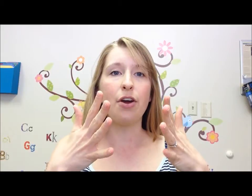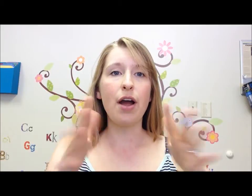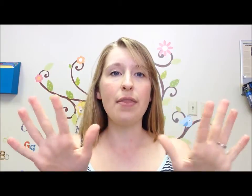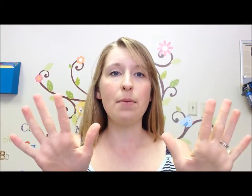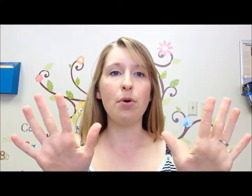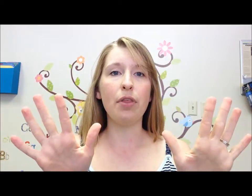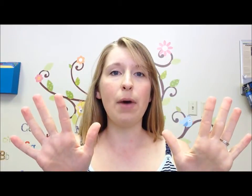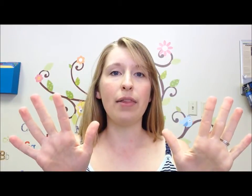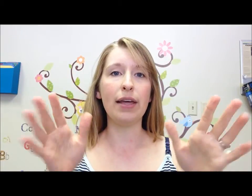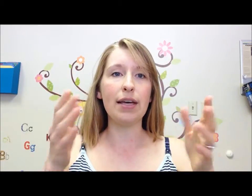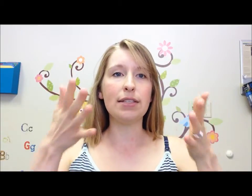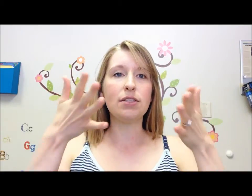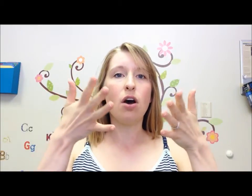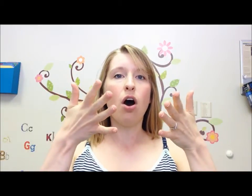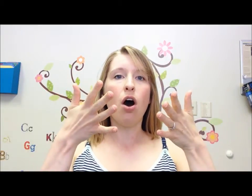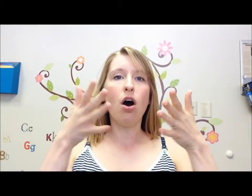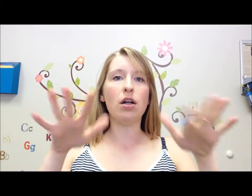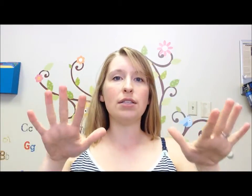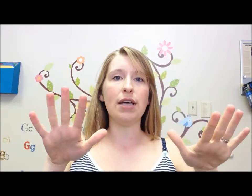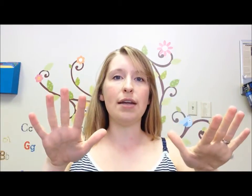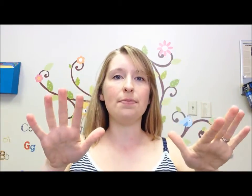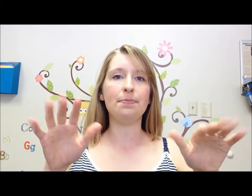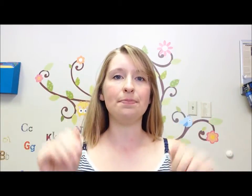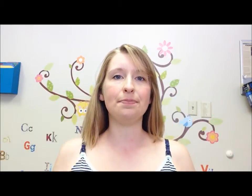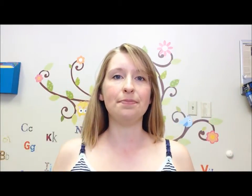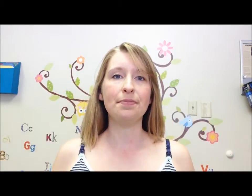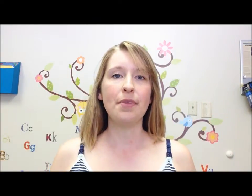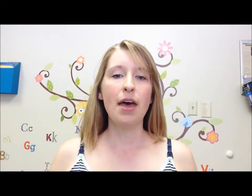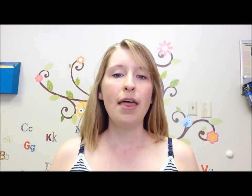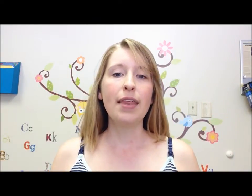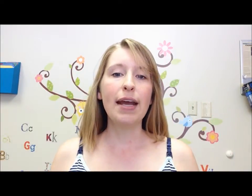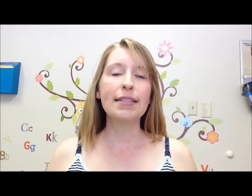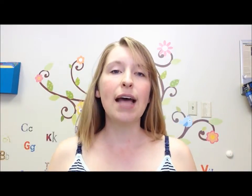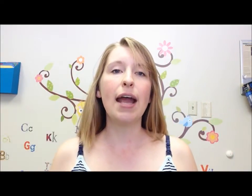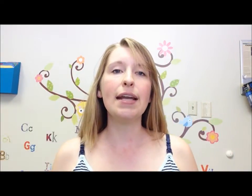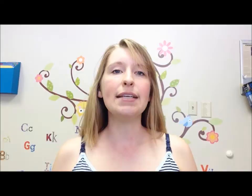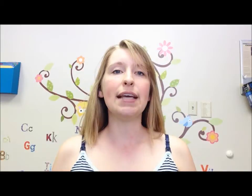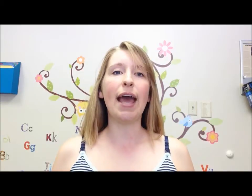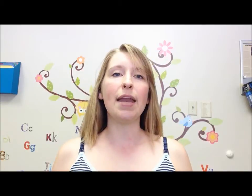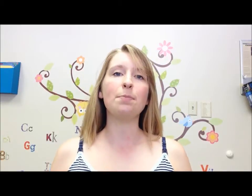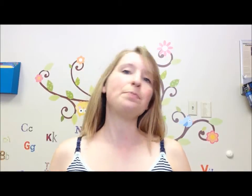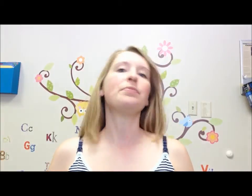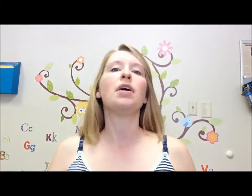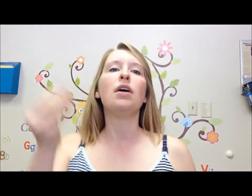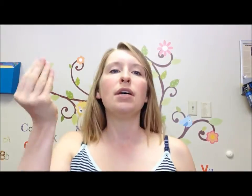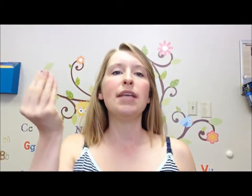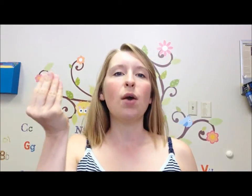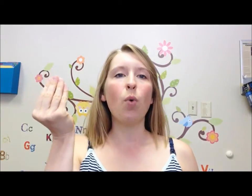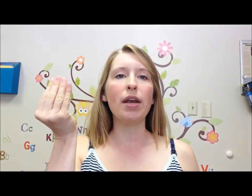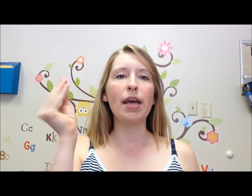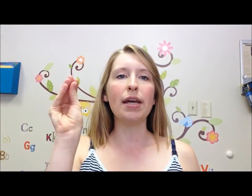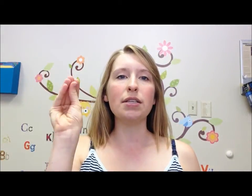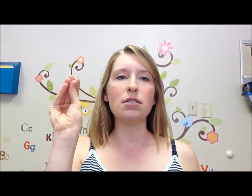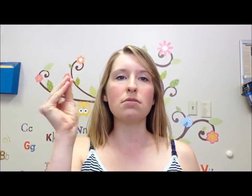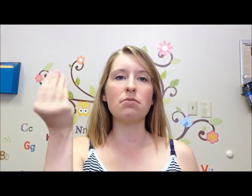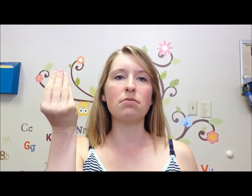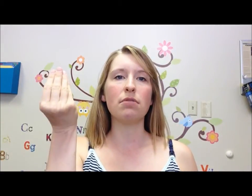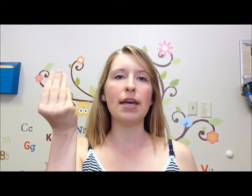and then pull them out like this. All done. The next sign is again. Take one hand like